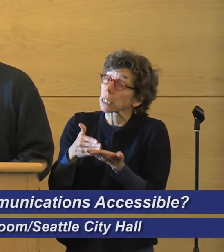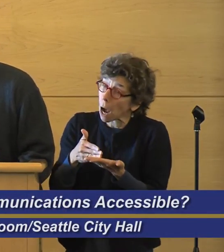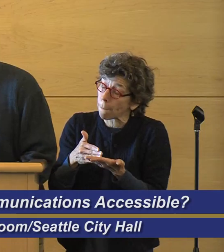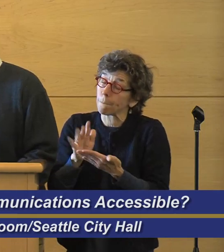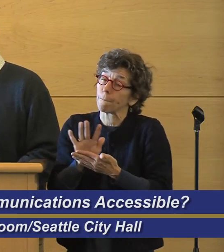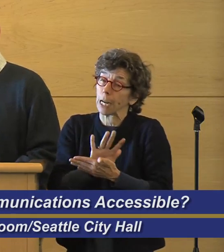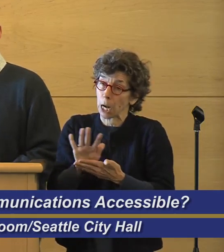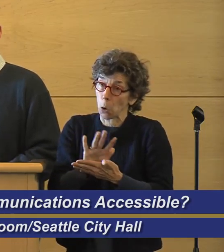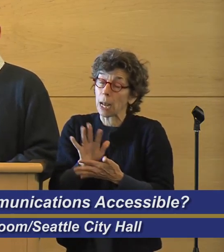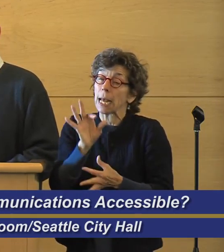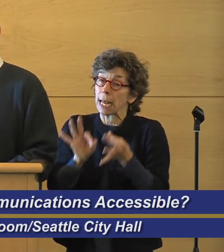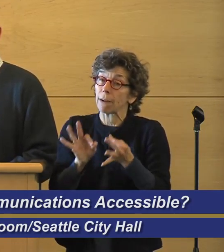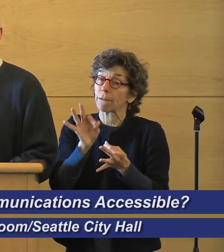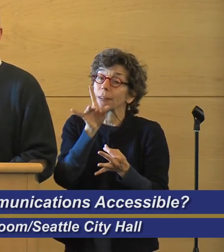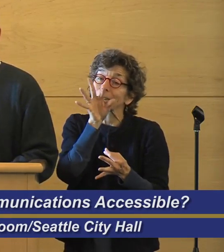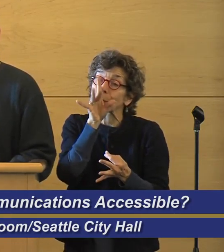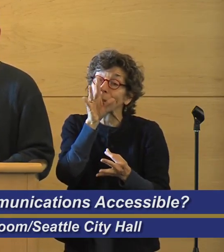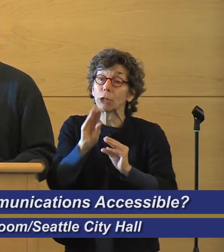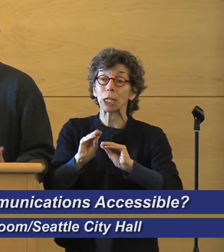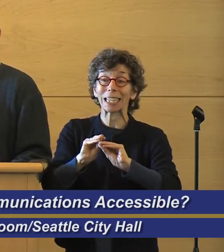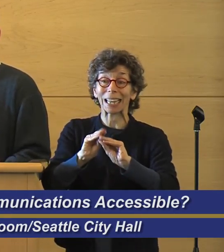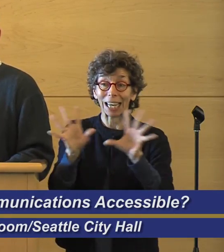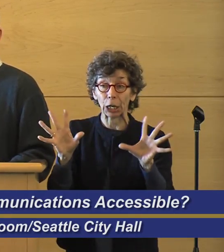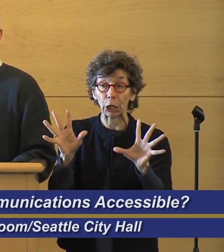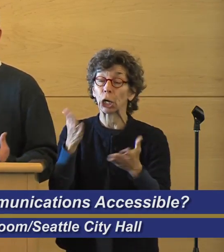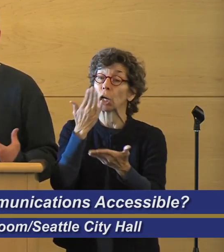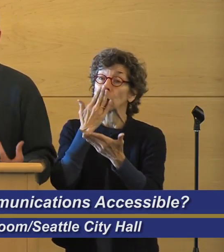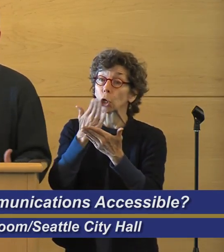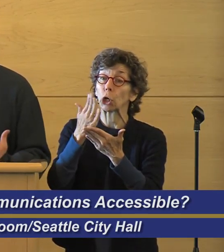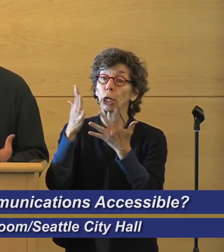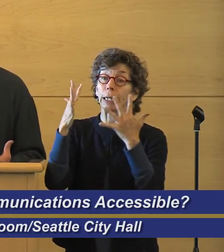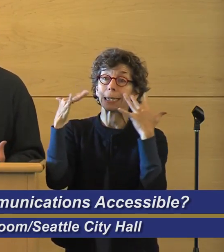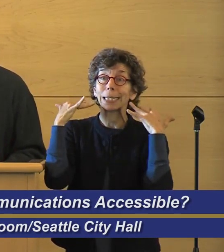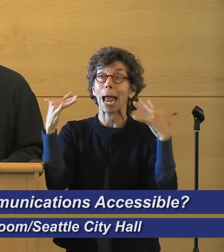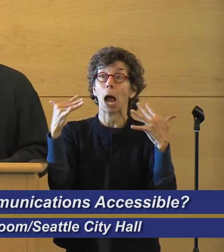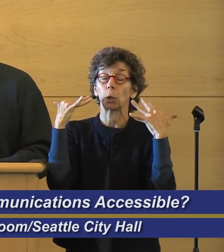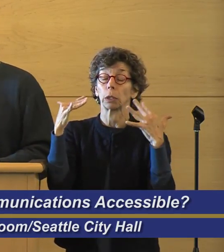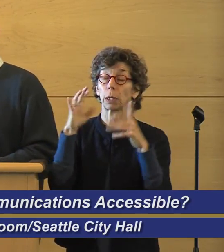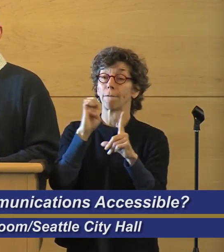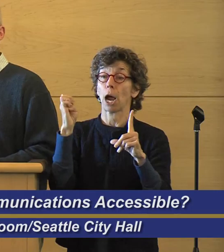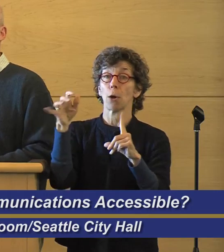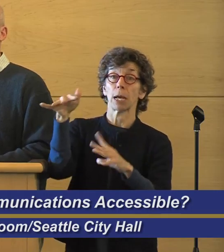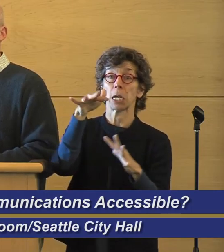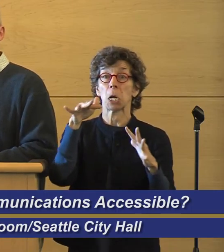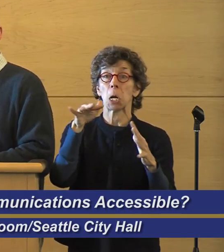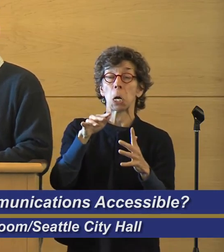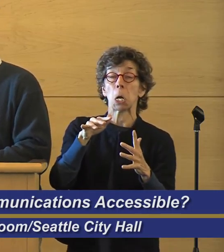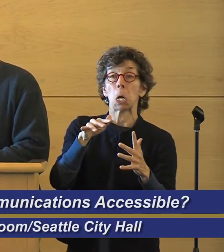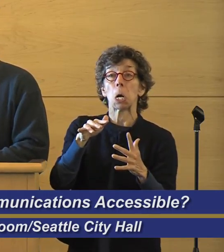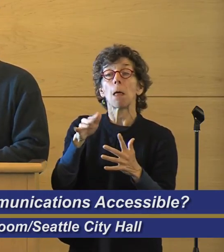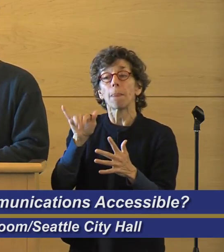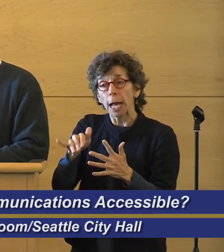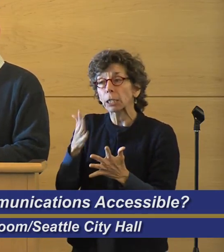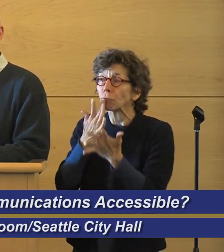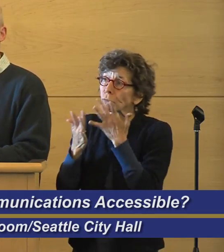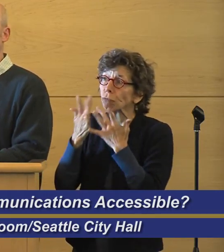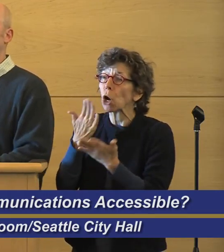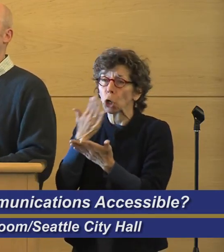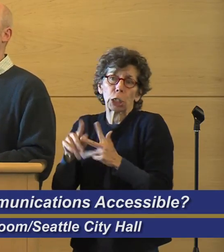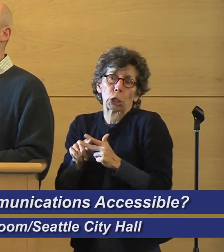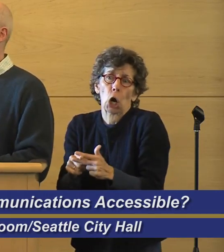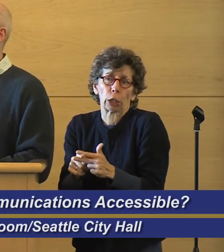better, but it still is not suitable for actual use as captions. I would agree with that. I do think it's reached